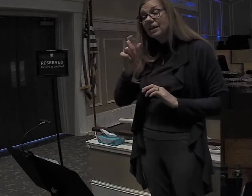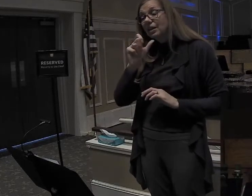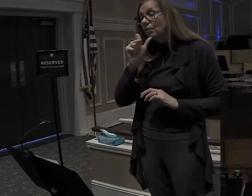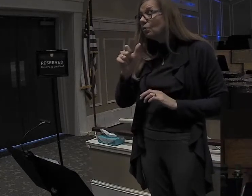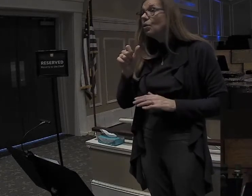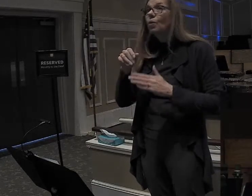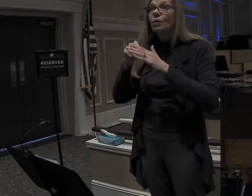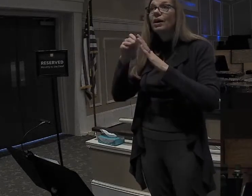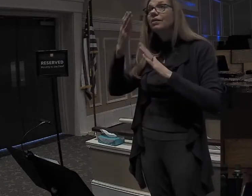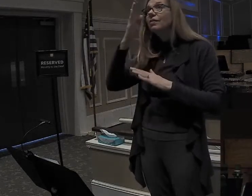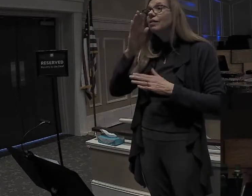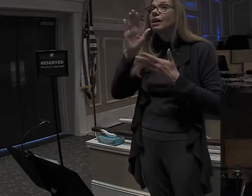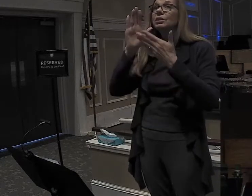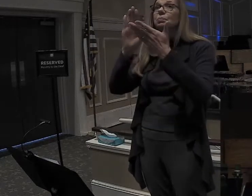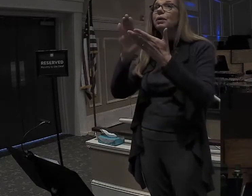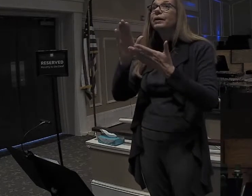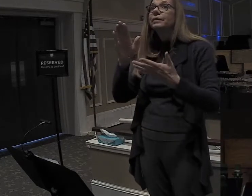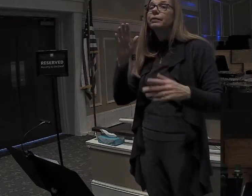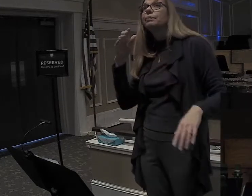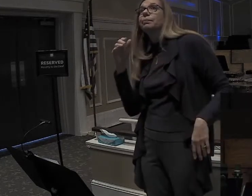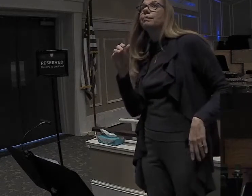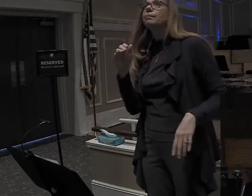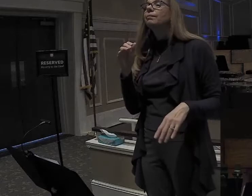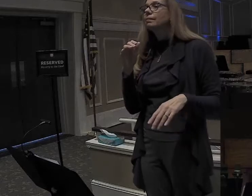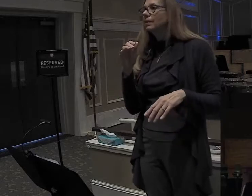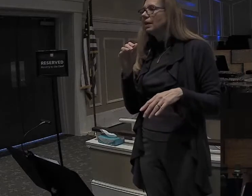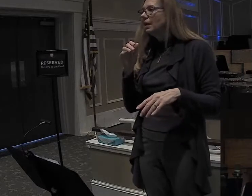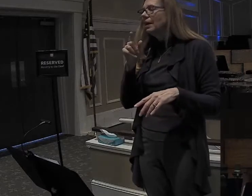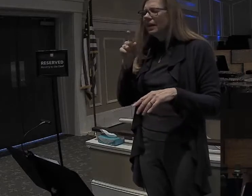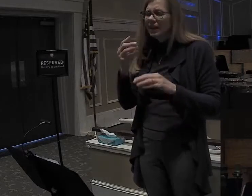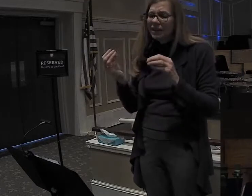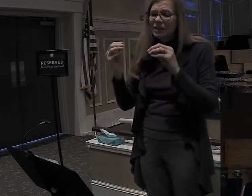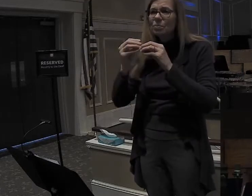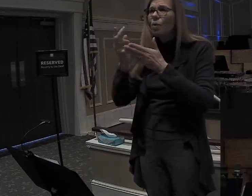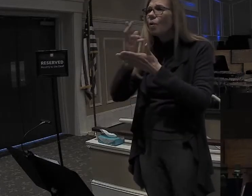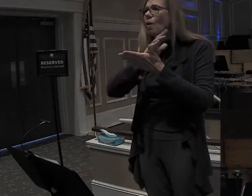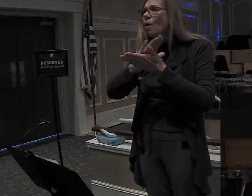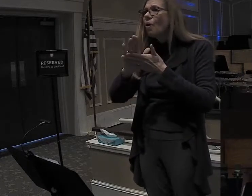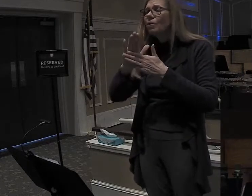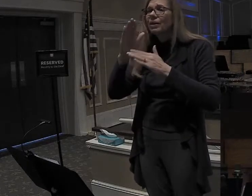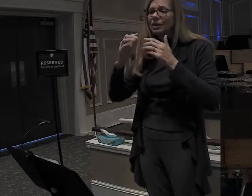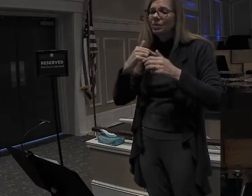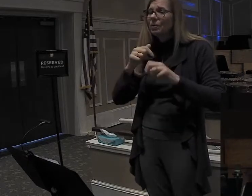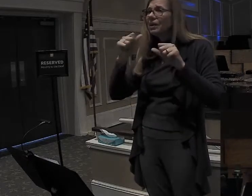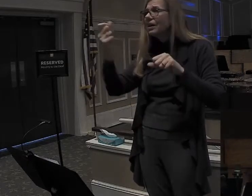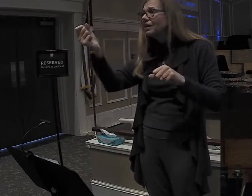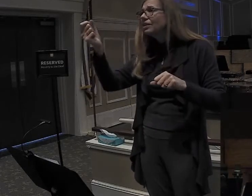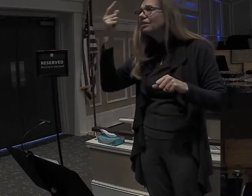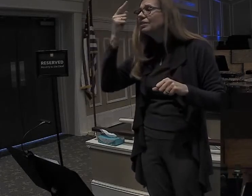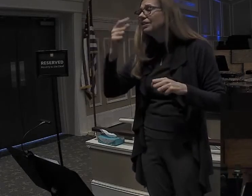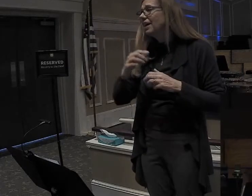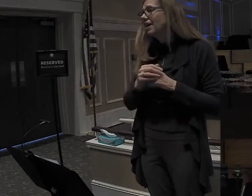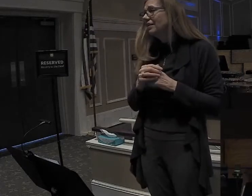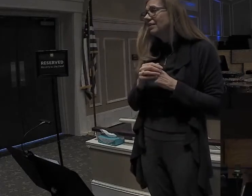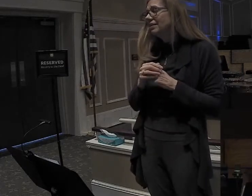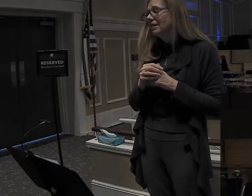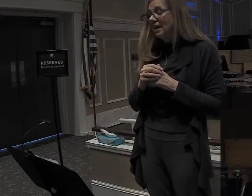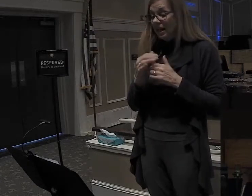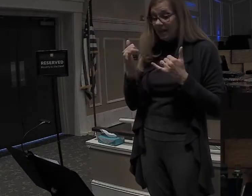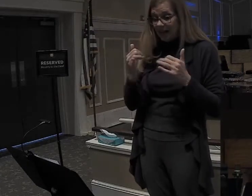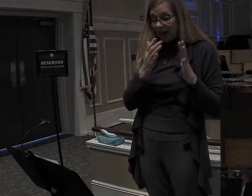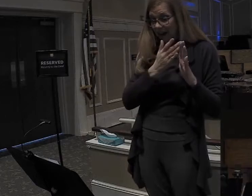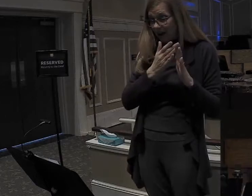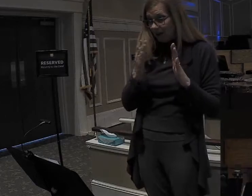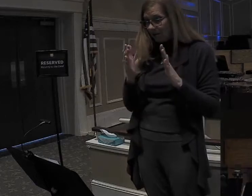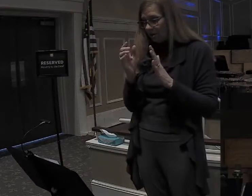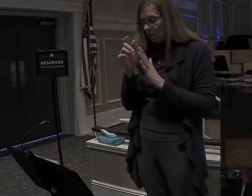flippantly. He is far more holy than we can possibly understand. And so here at the end of this tribulation,